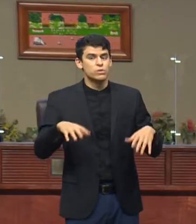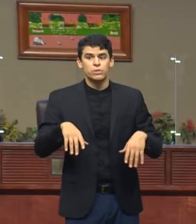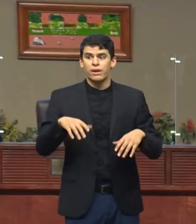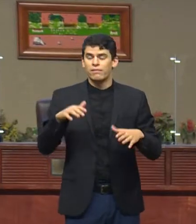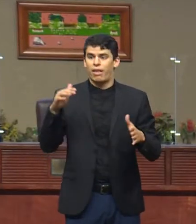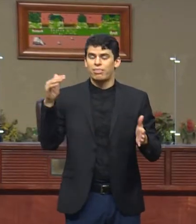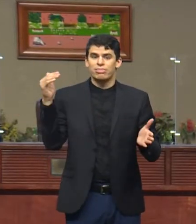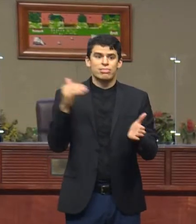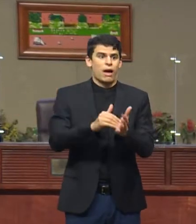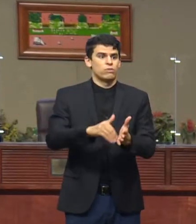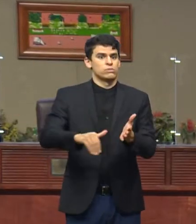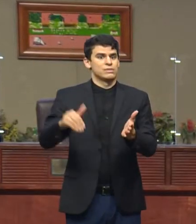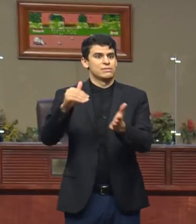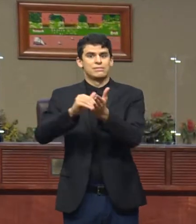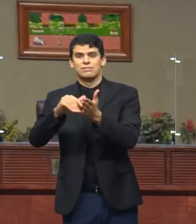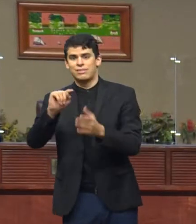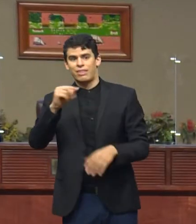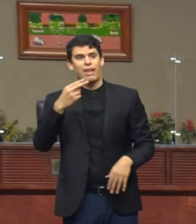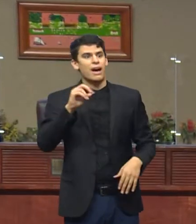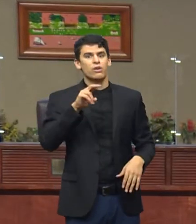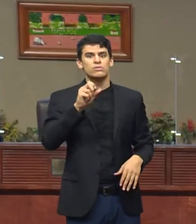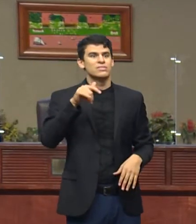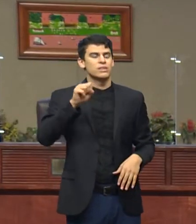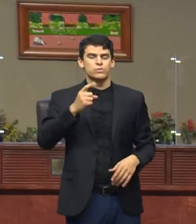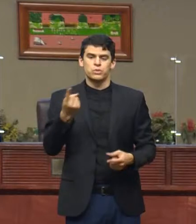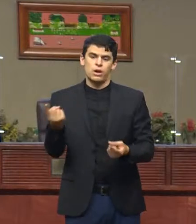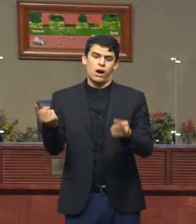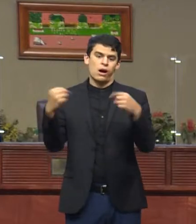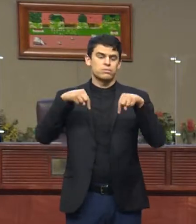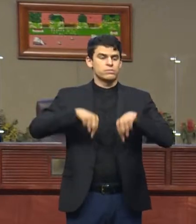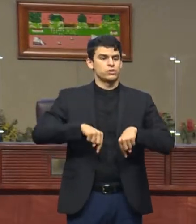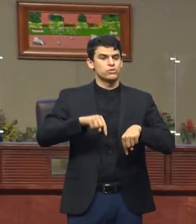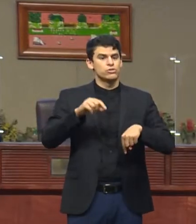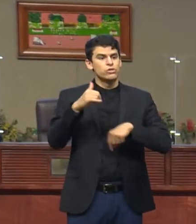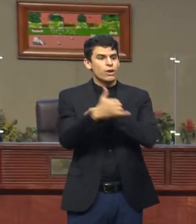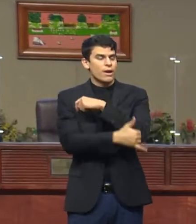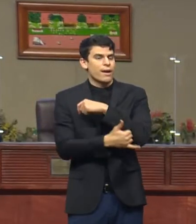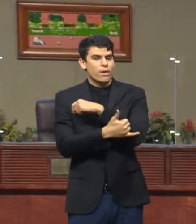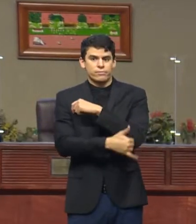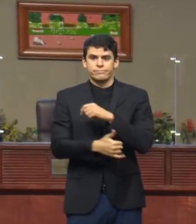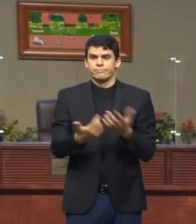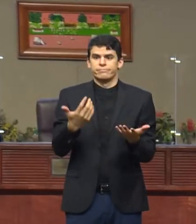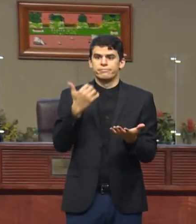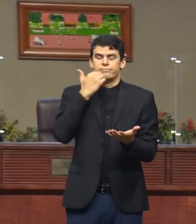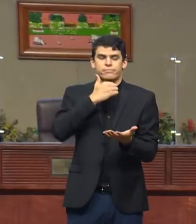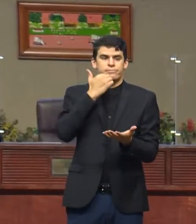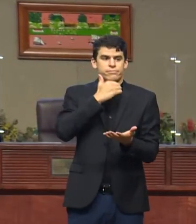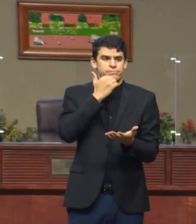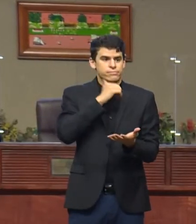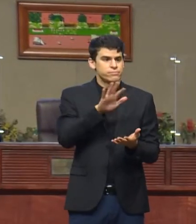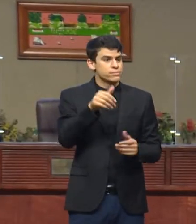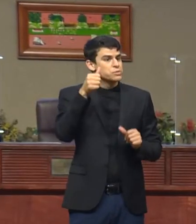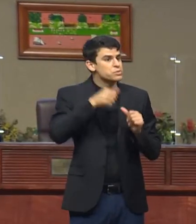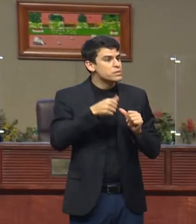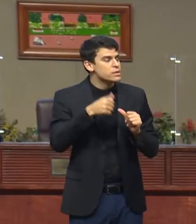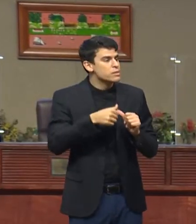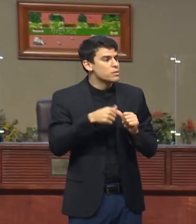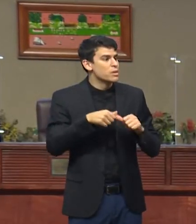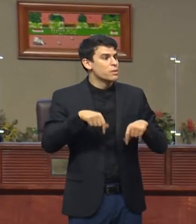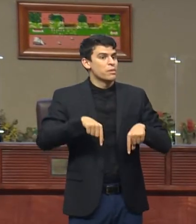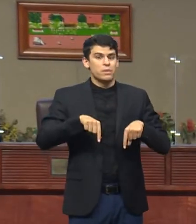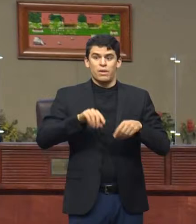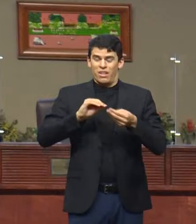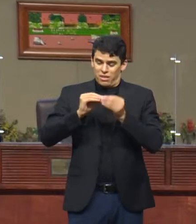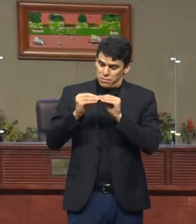thousands who are coming here into our county on a daily basis. You know, keep in mind we have been the #1